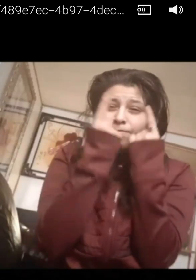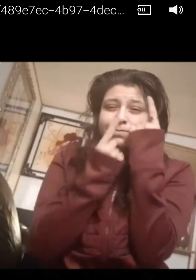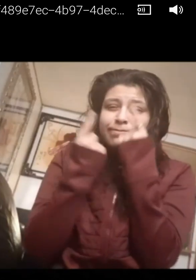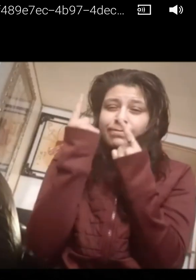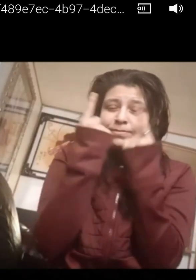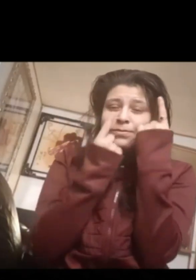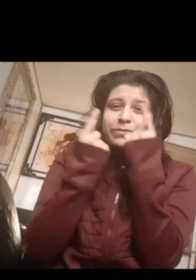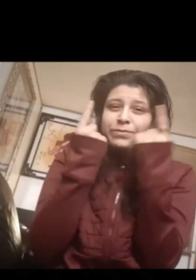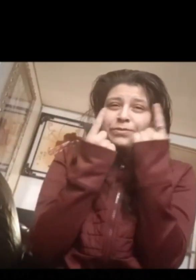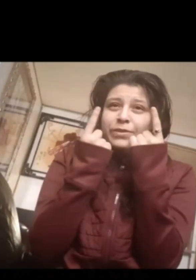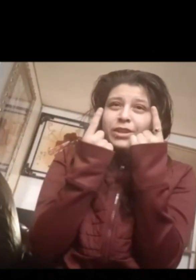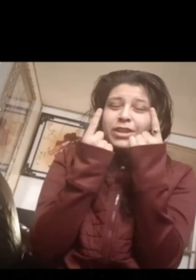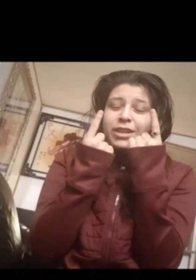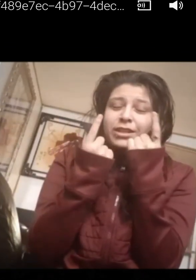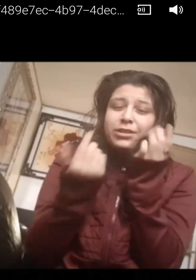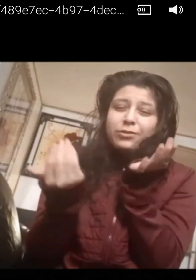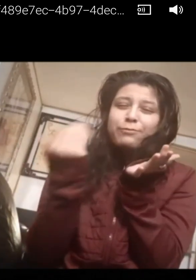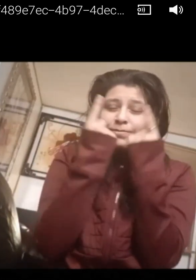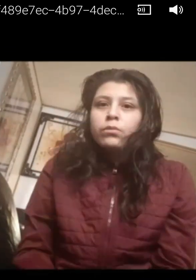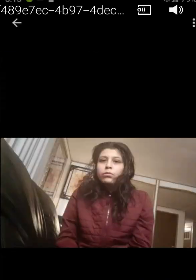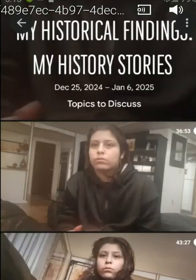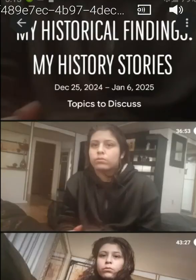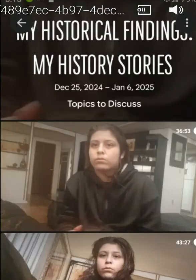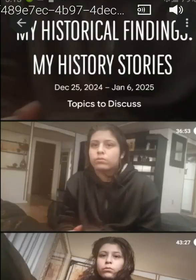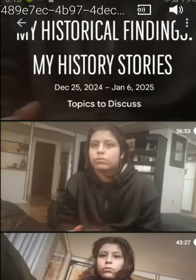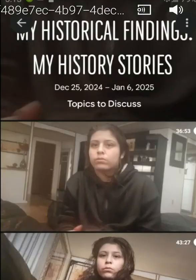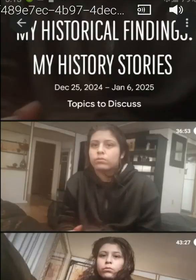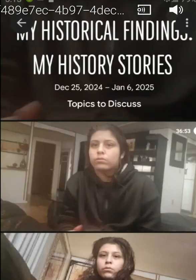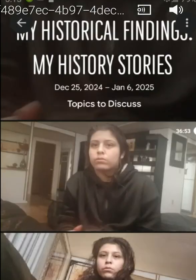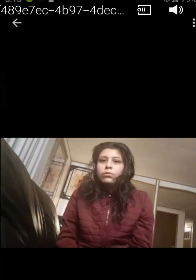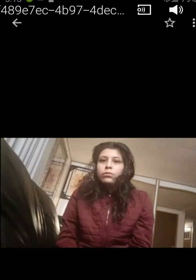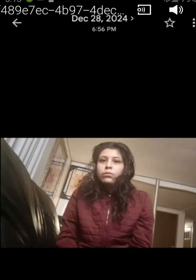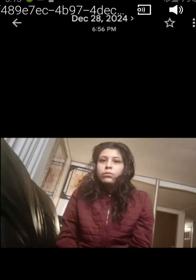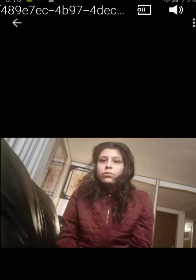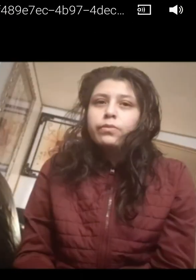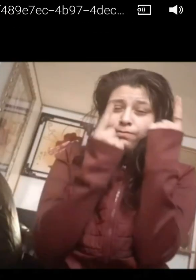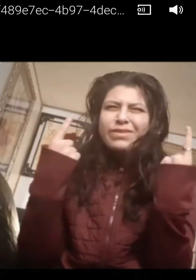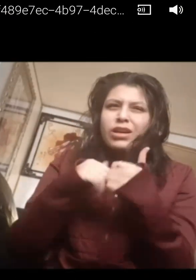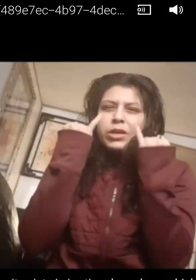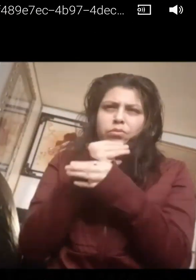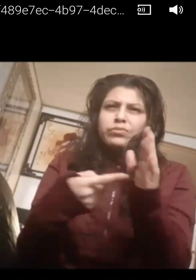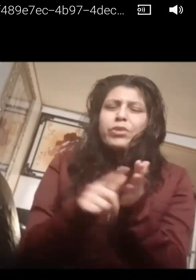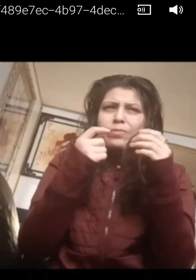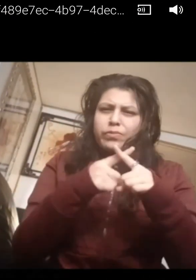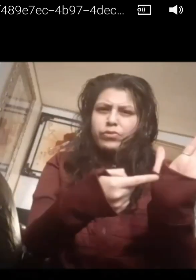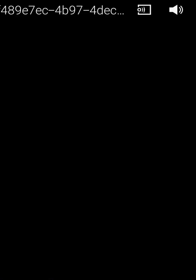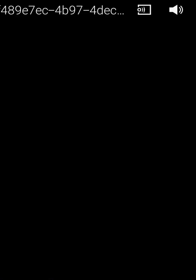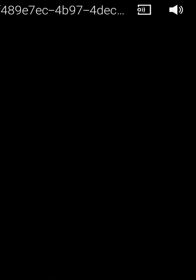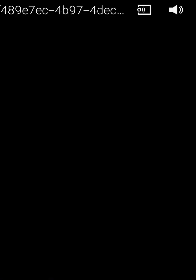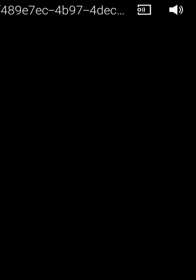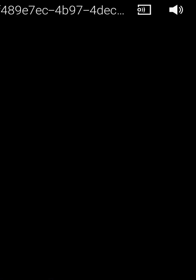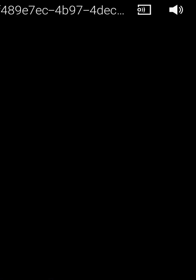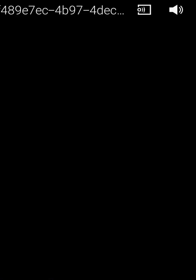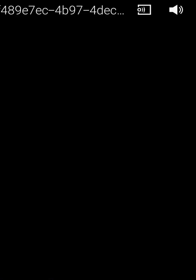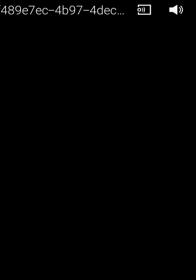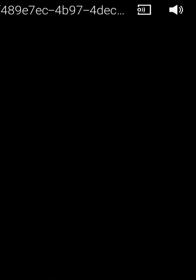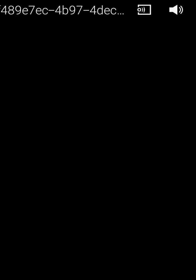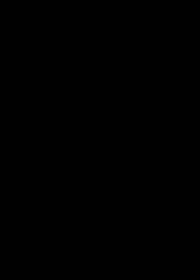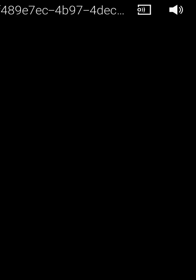alright, starting from the beginning. and it is 1 minute